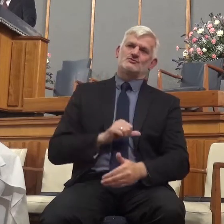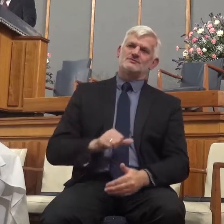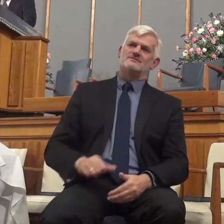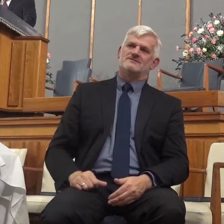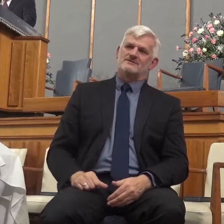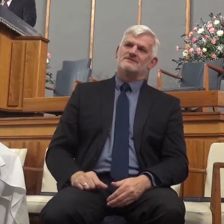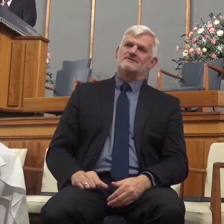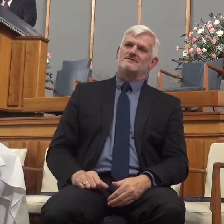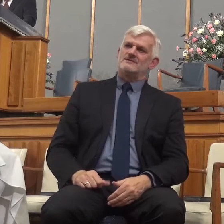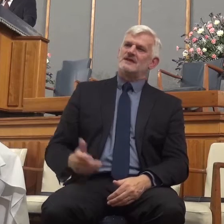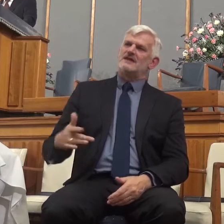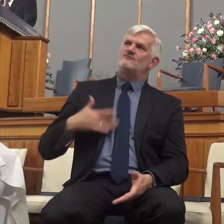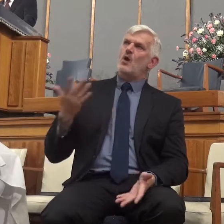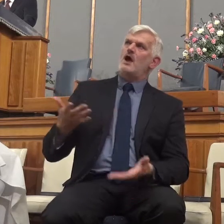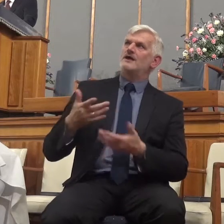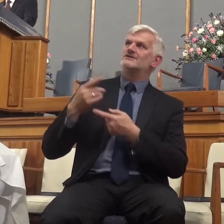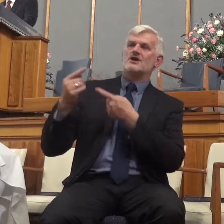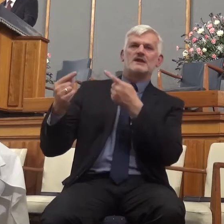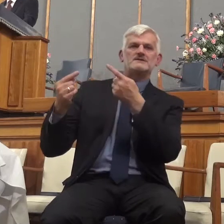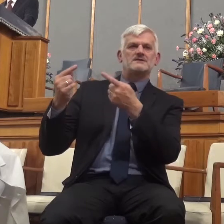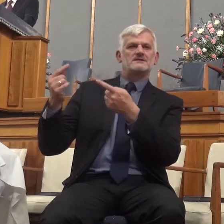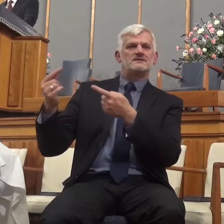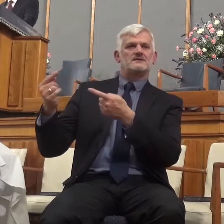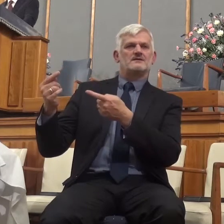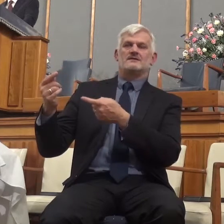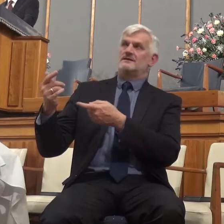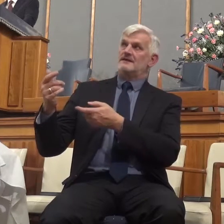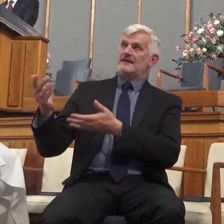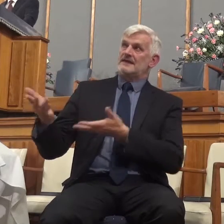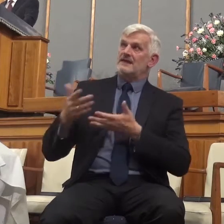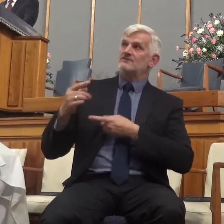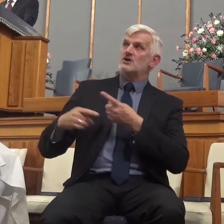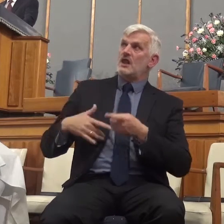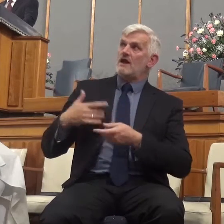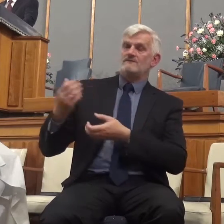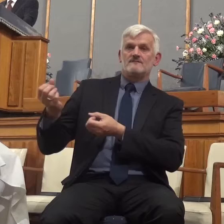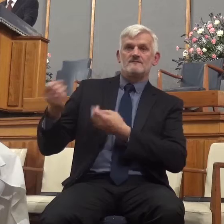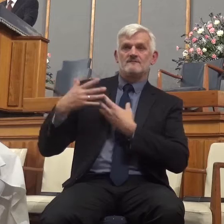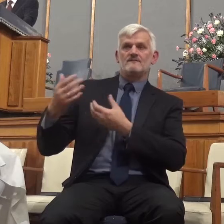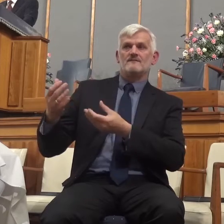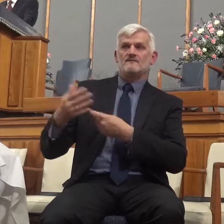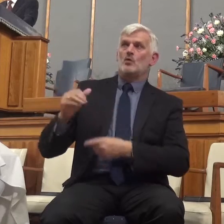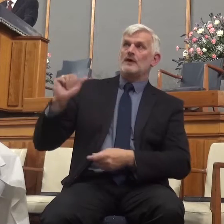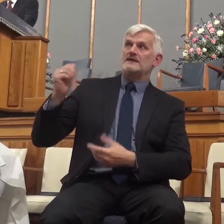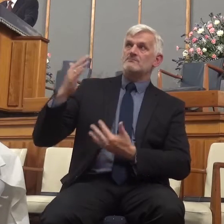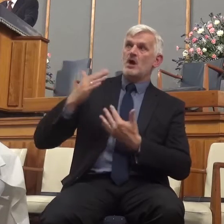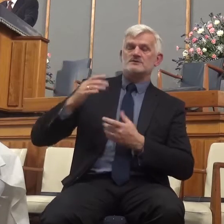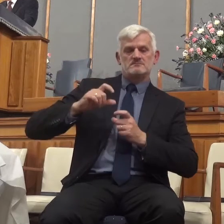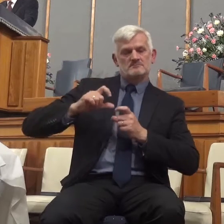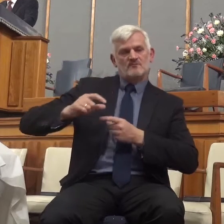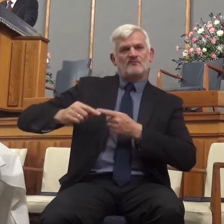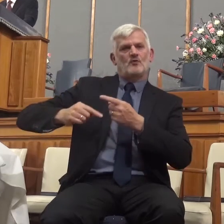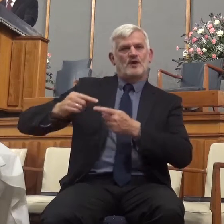of eternity, the God who gives eternal life, for his mercy